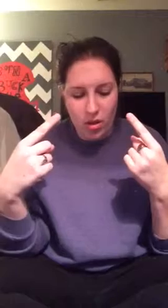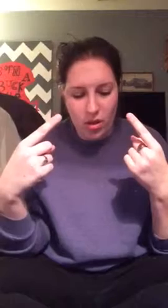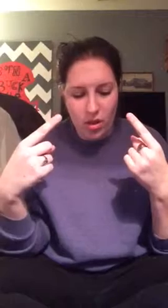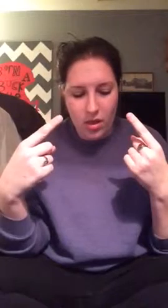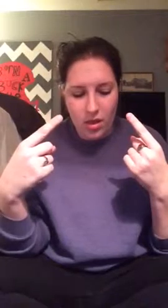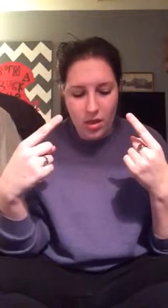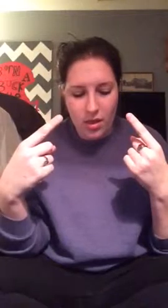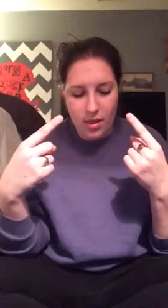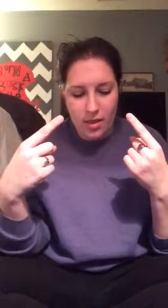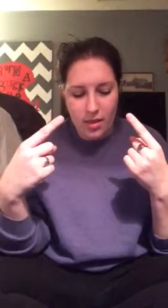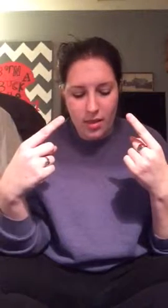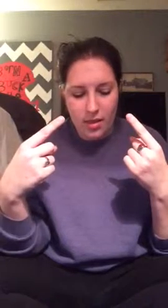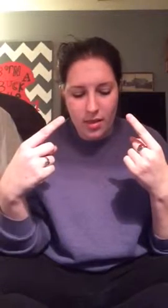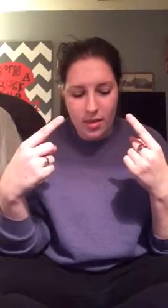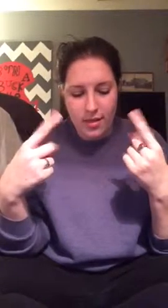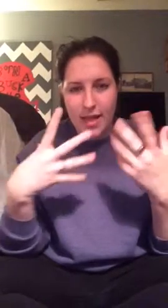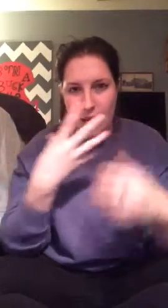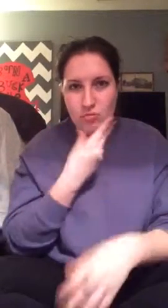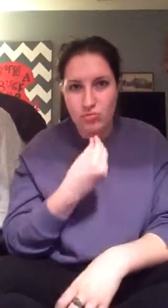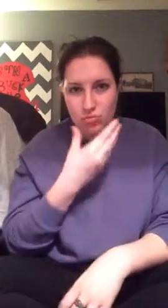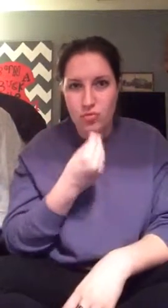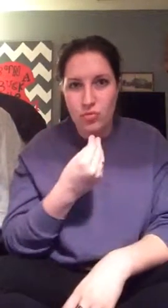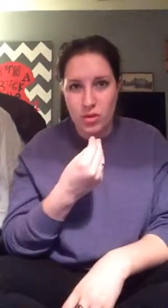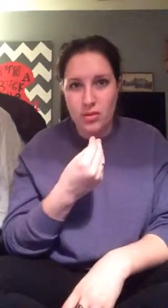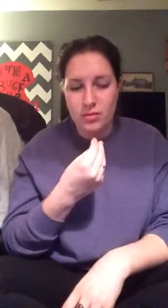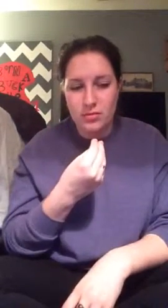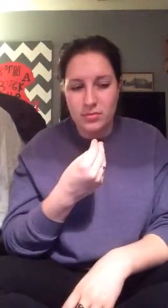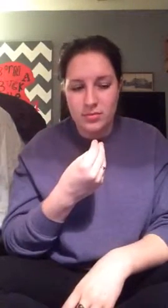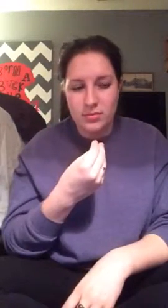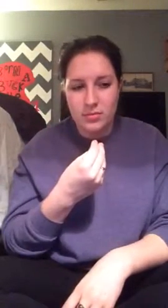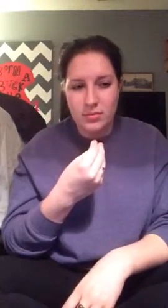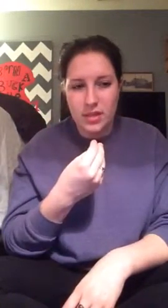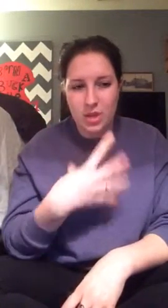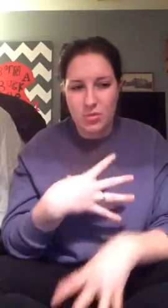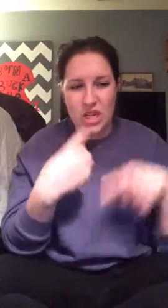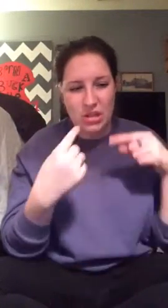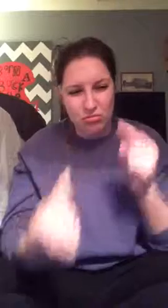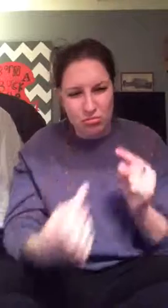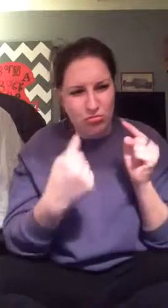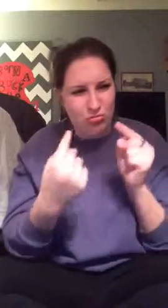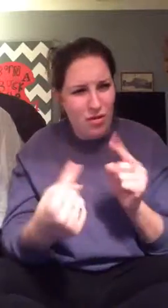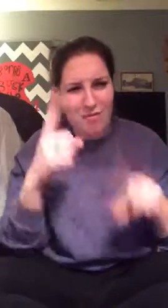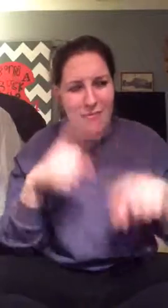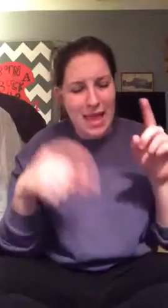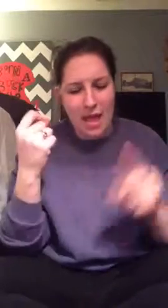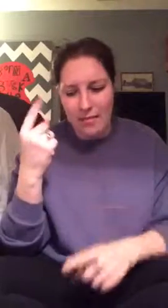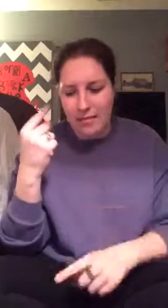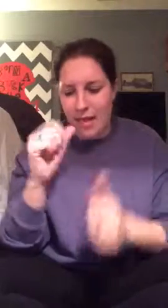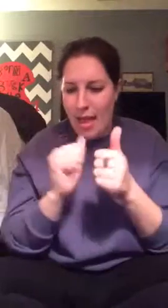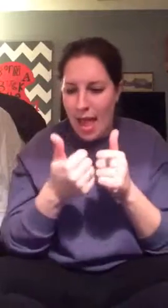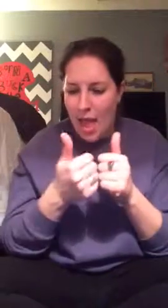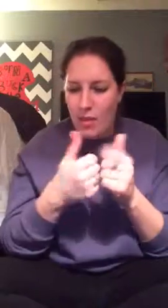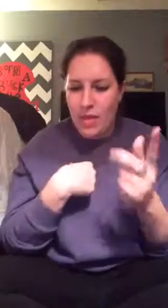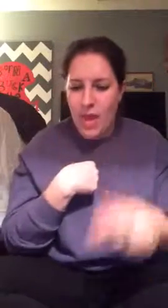complicated. And for that sound, I struggled so long, and that's why I was trying to create a representation. How, and then she's like, back,